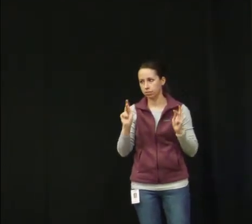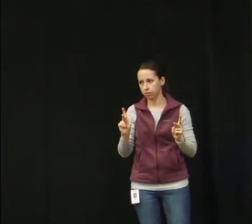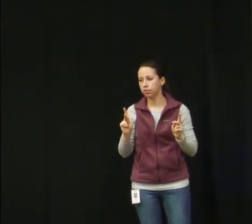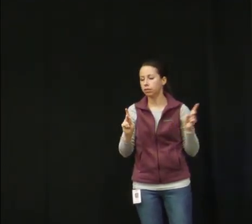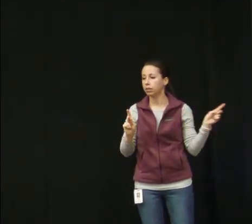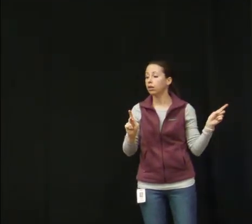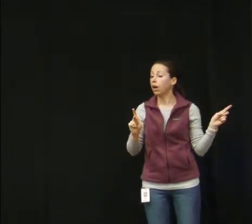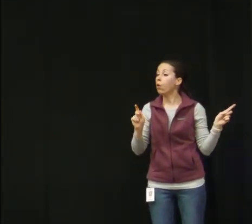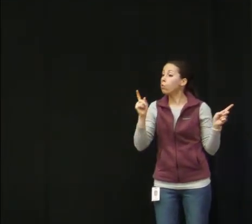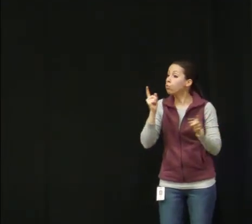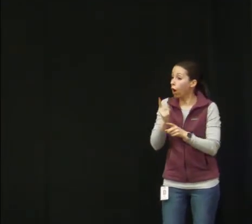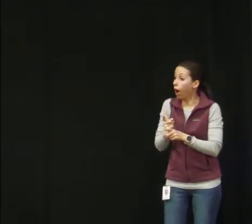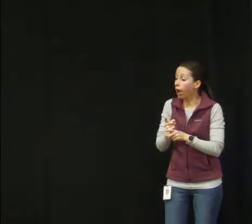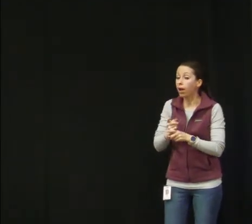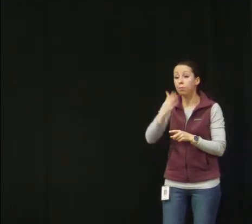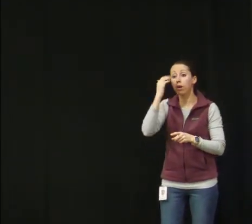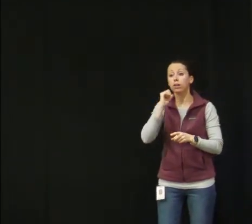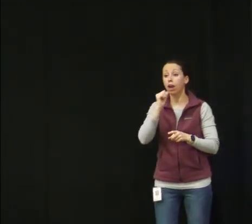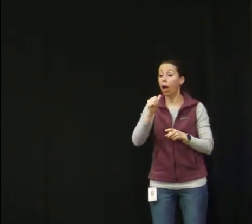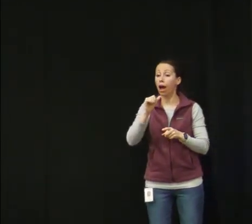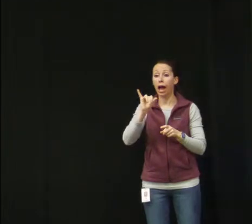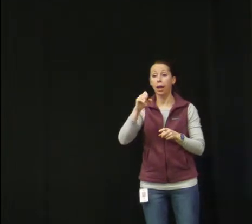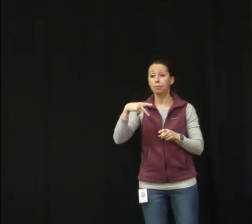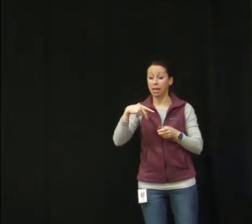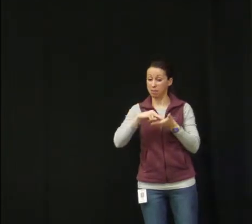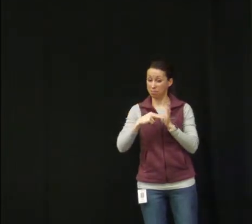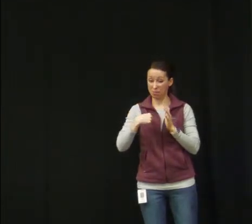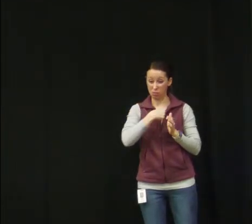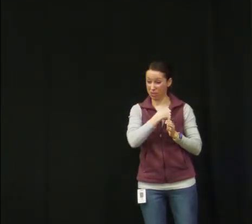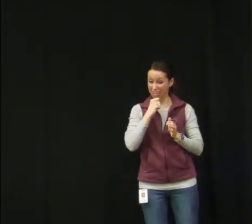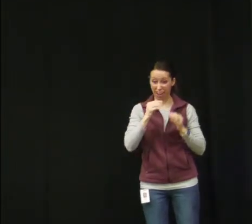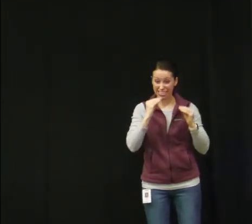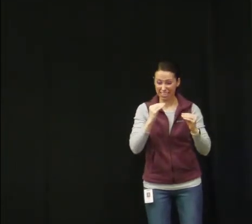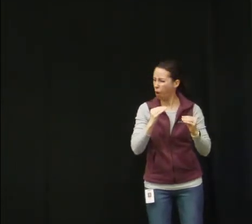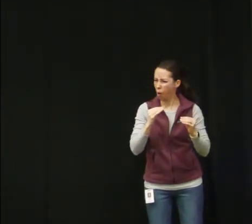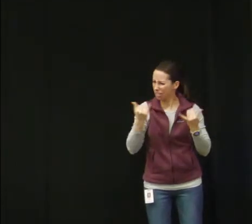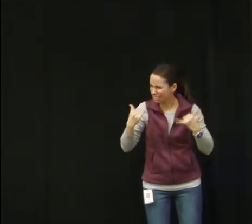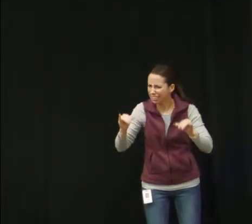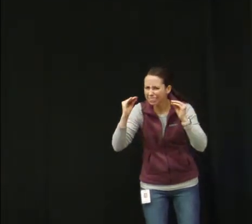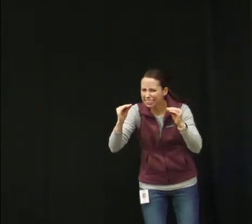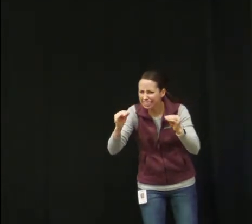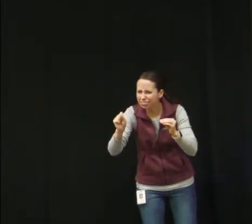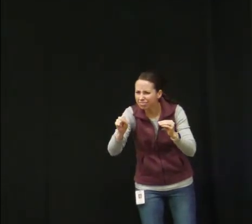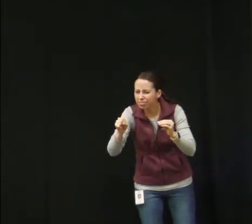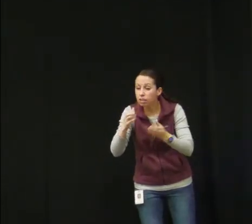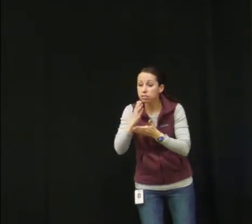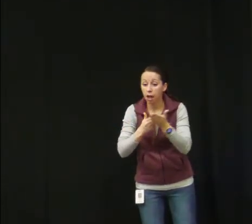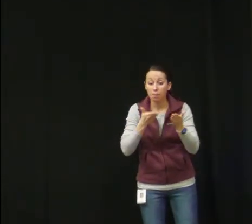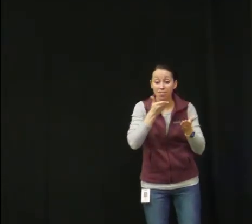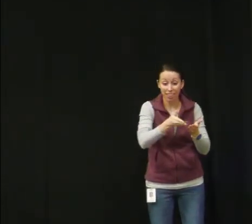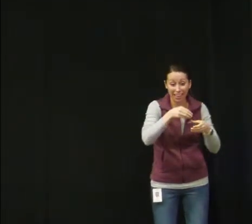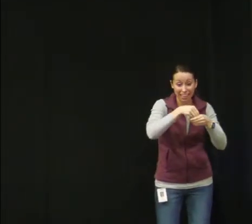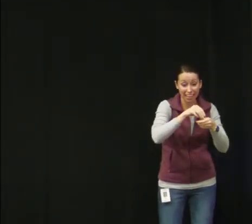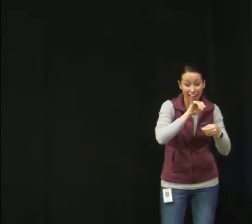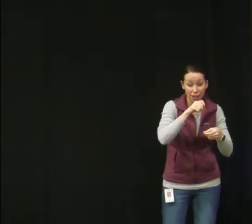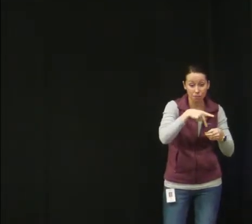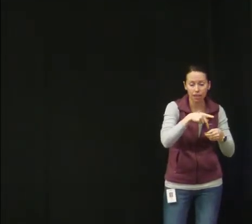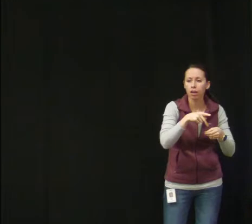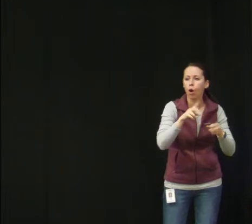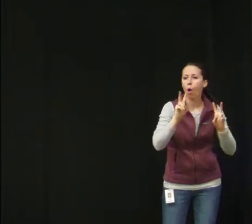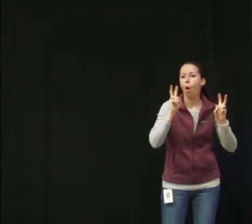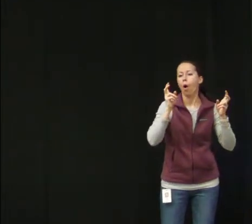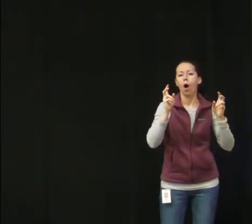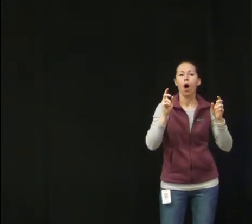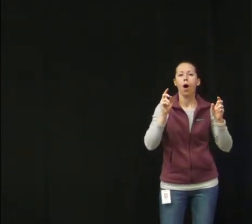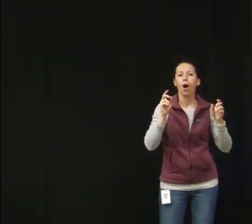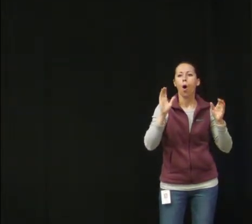not in the IEP does not mean that we're not teaching it. So there are some things that are gonna be in the IEP, and those are gonna make the biggest impact, hopefully,